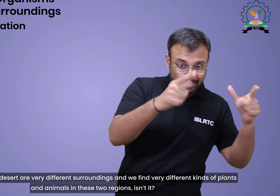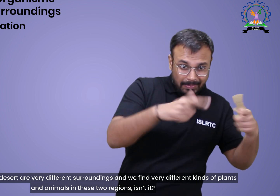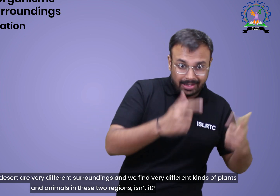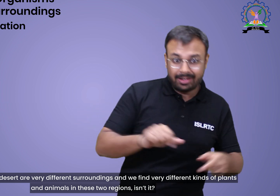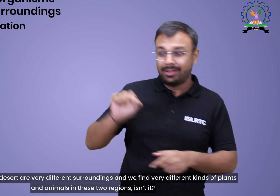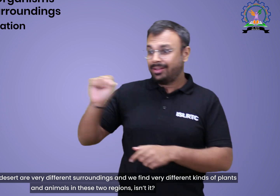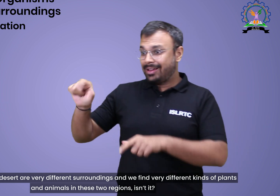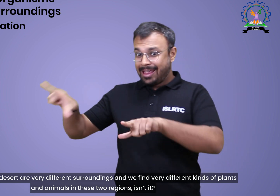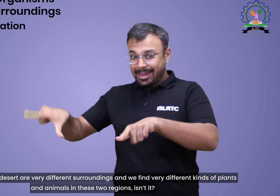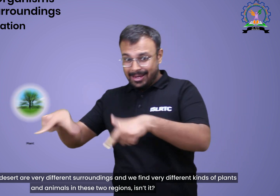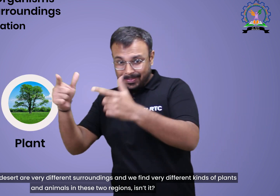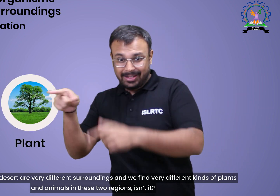regions, isn't it?